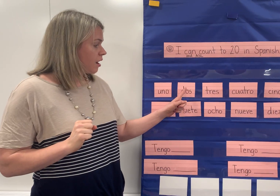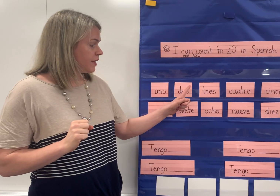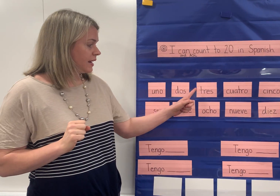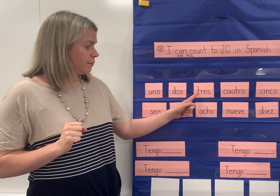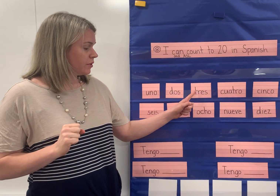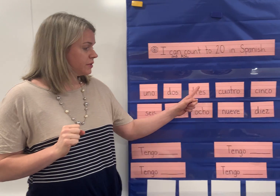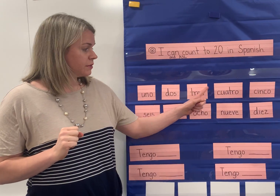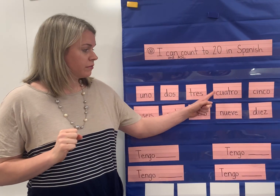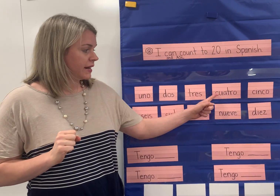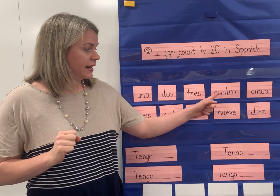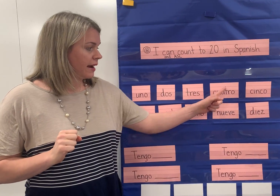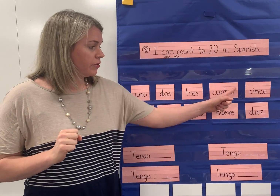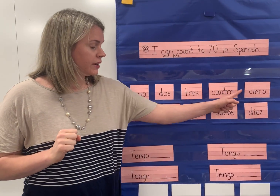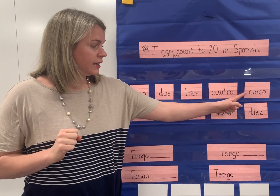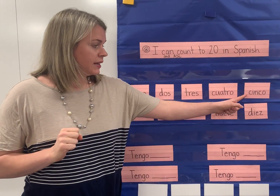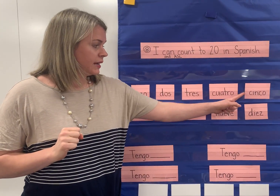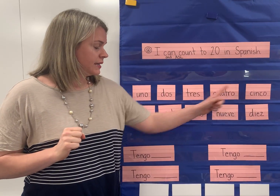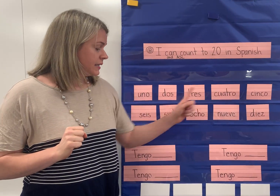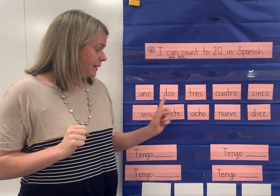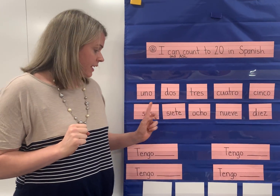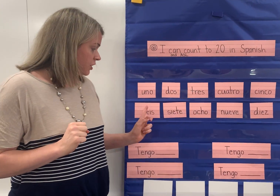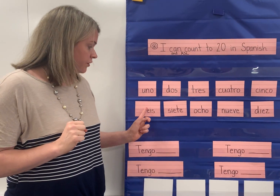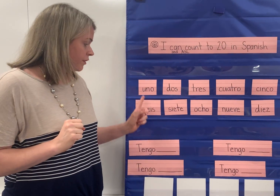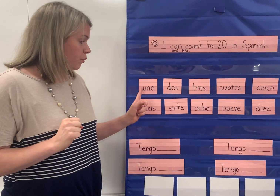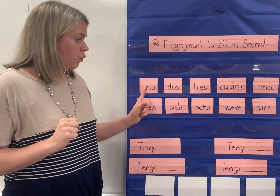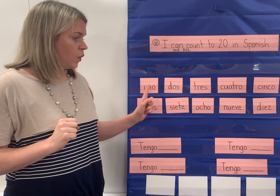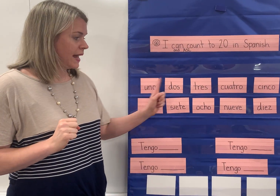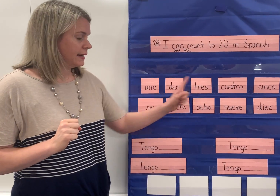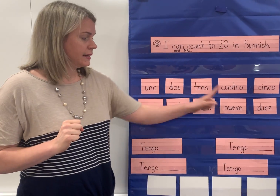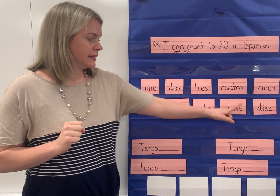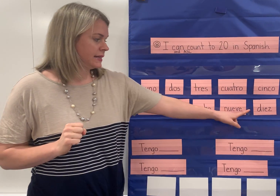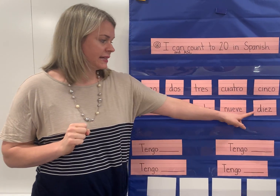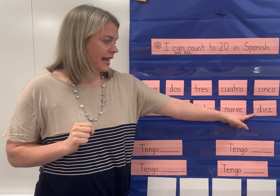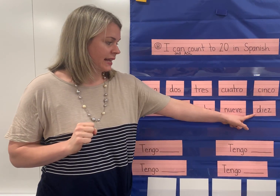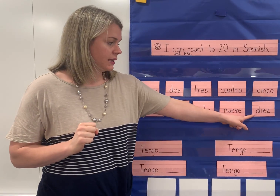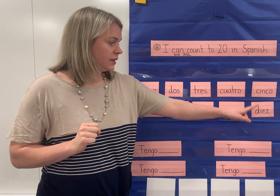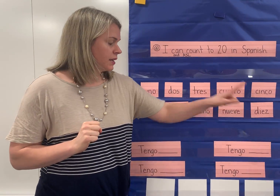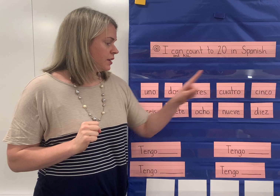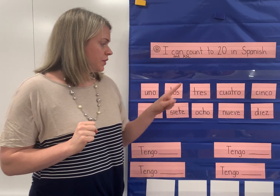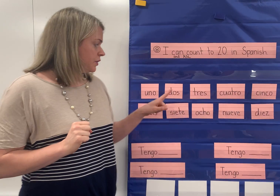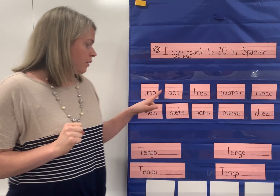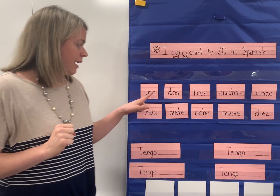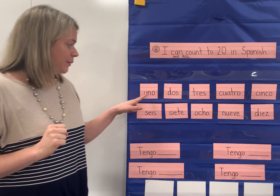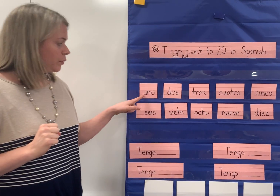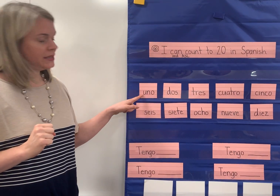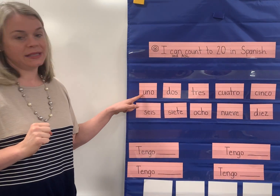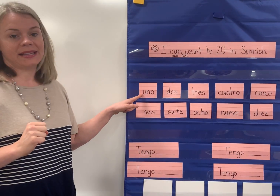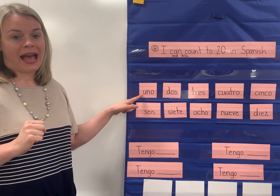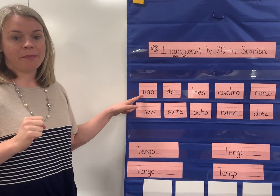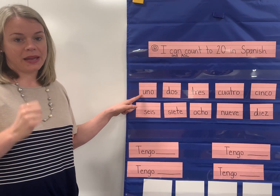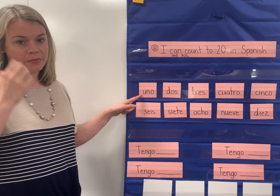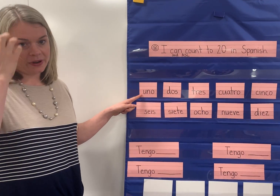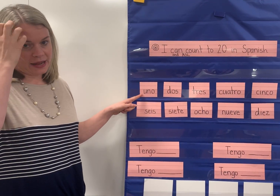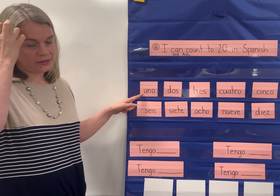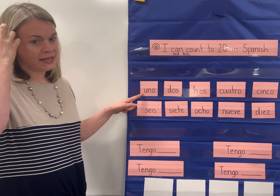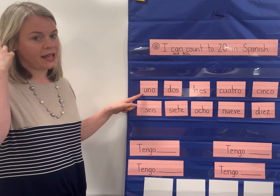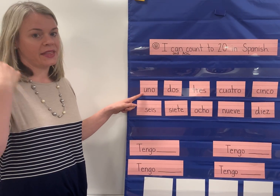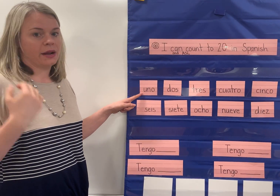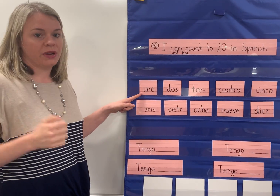the numbers written out in Spanish from 1 to 10. So I'm going to tap and pronounce it, and then I want you